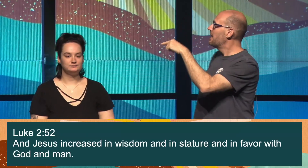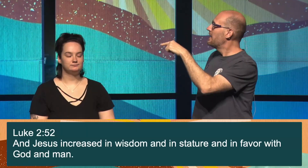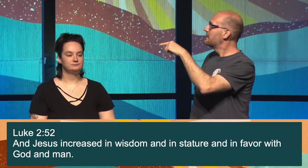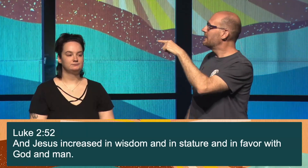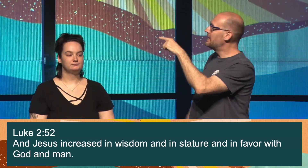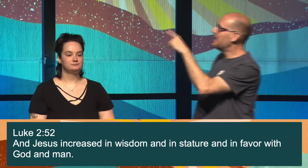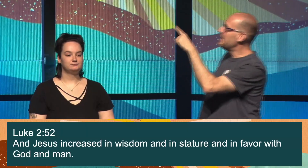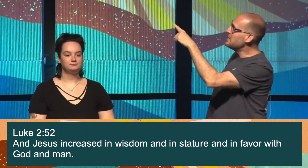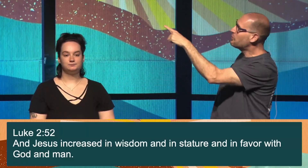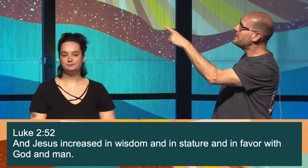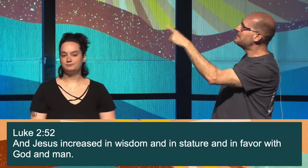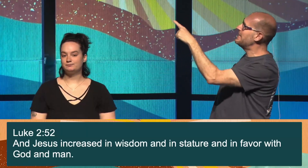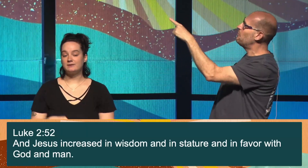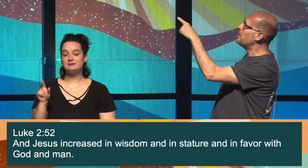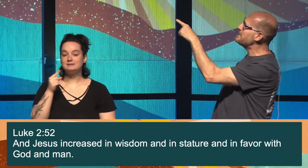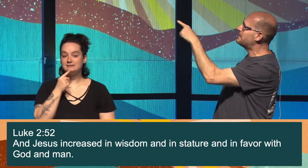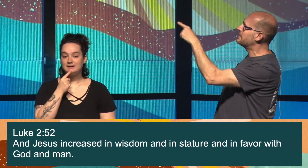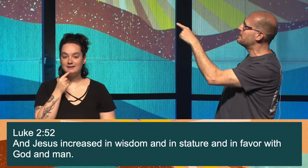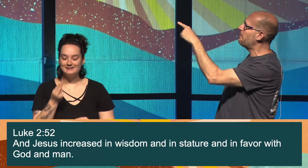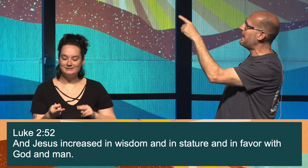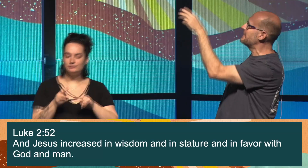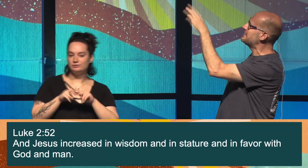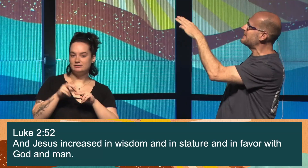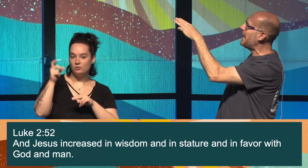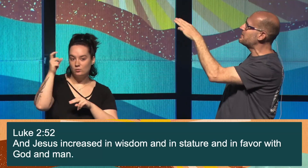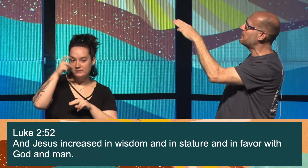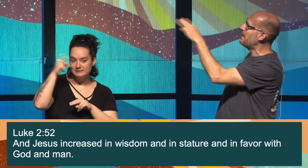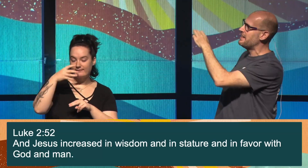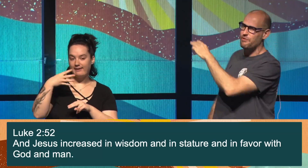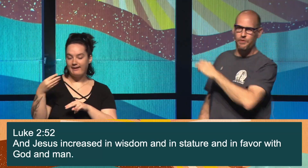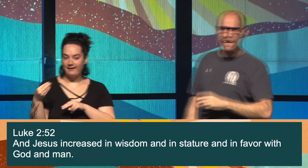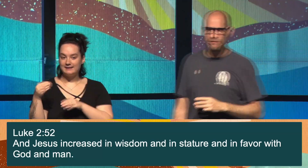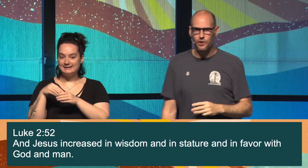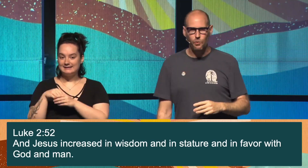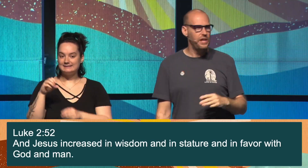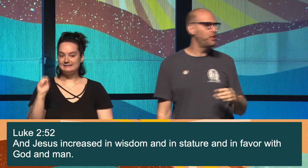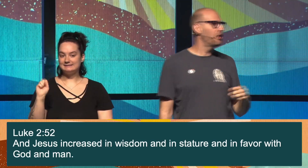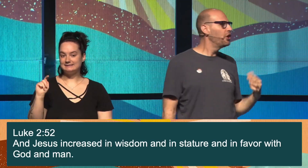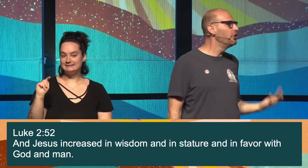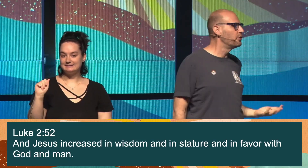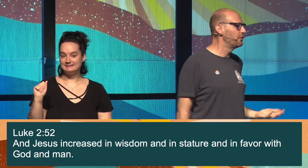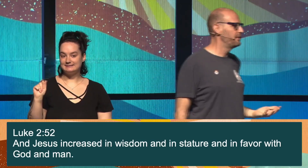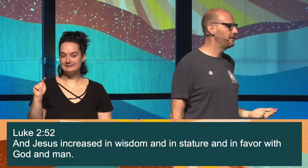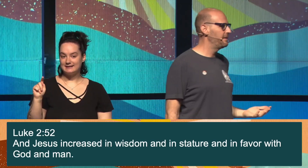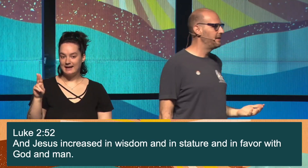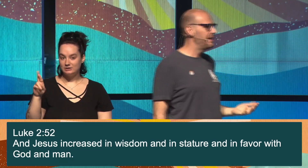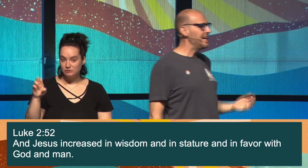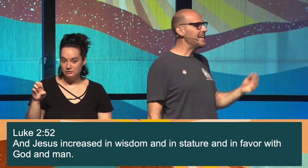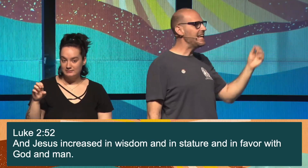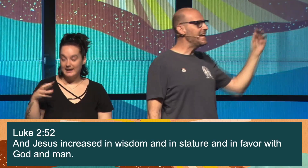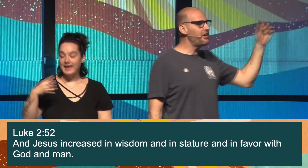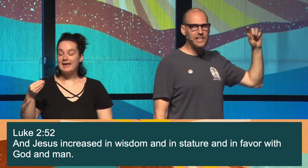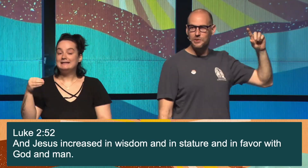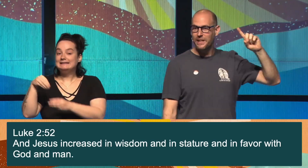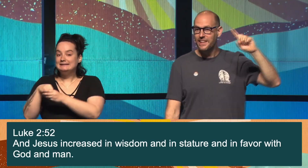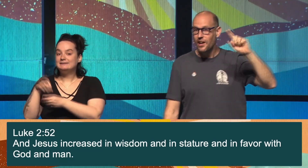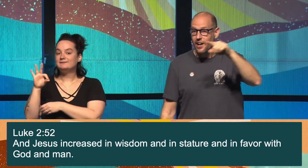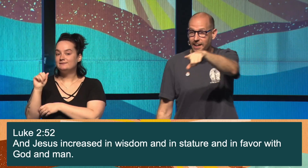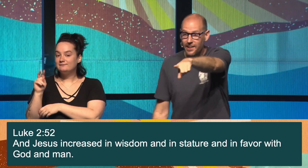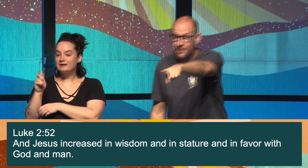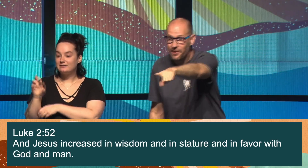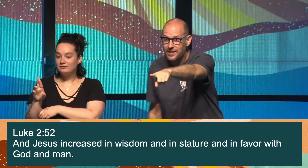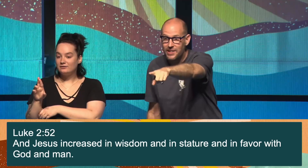verse says that he increased in wisdom and in stature and in favor with who? He increased